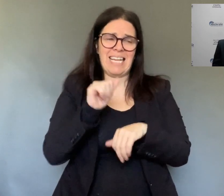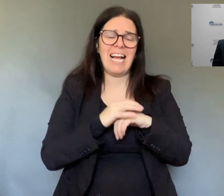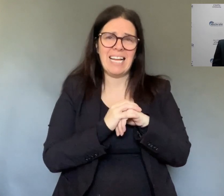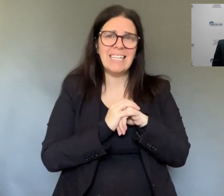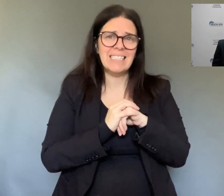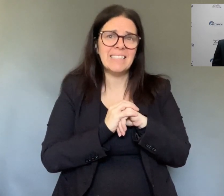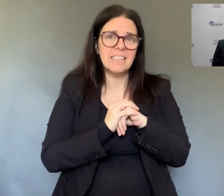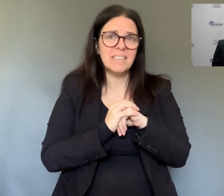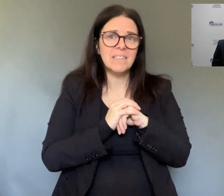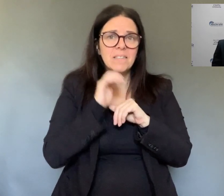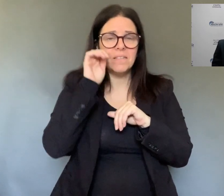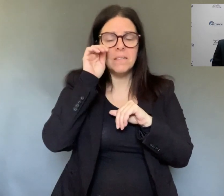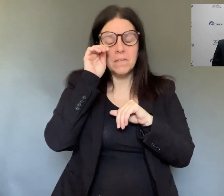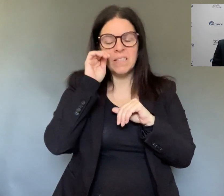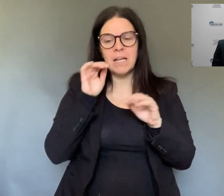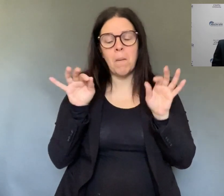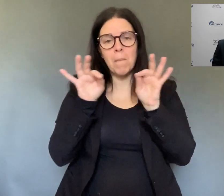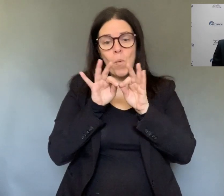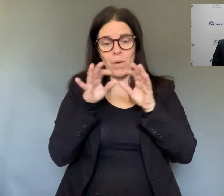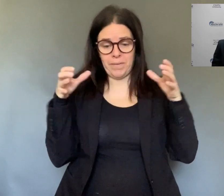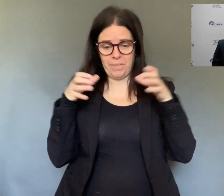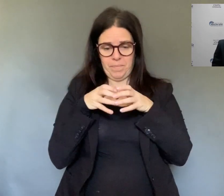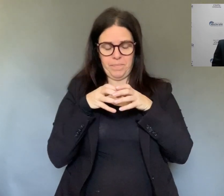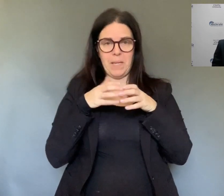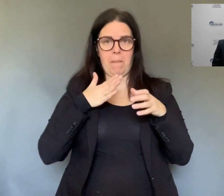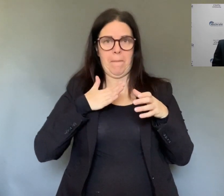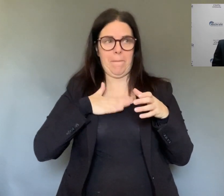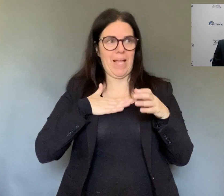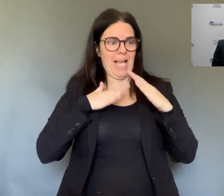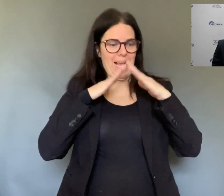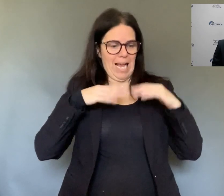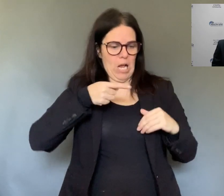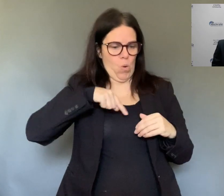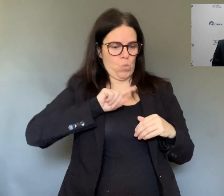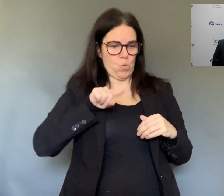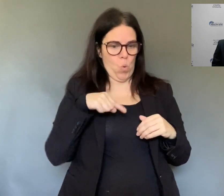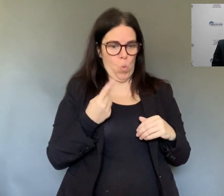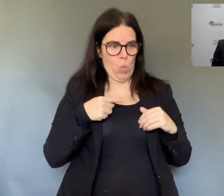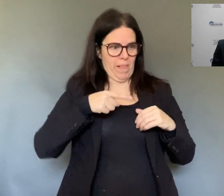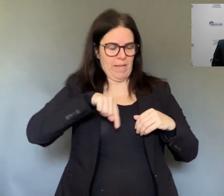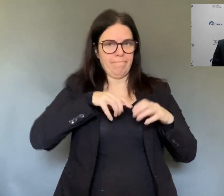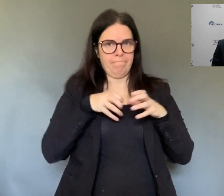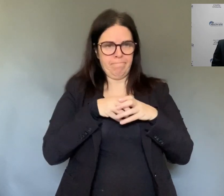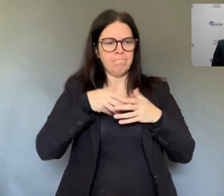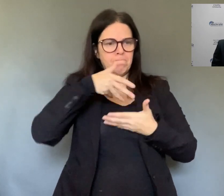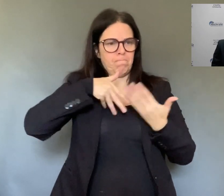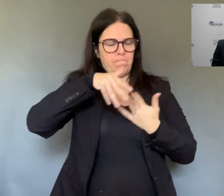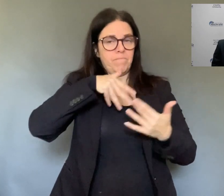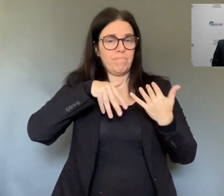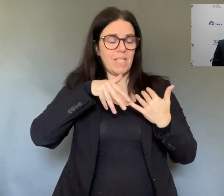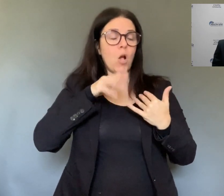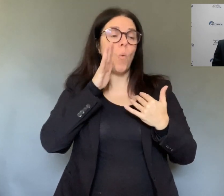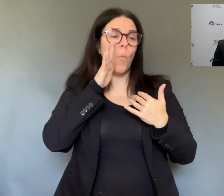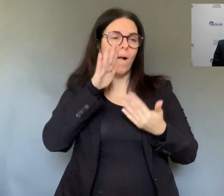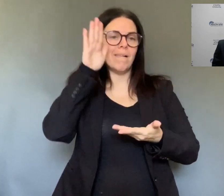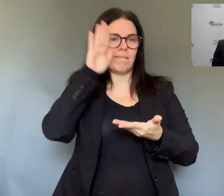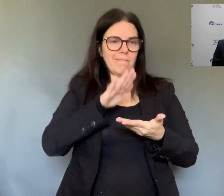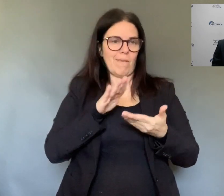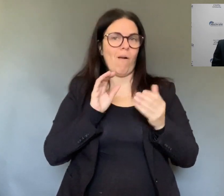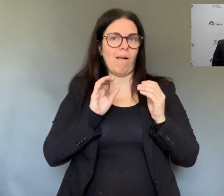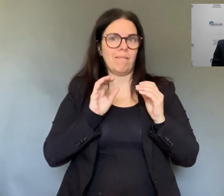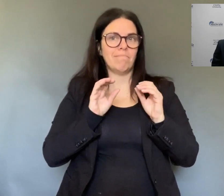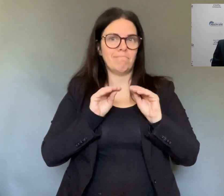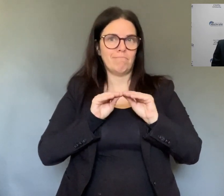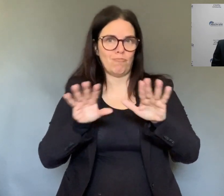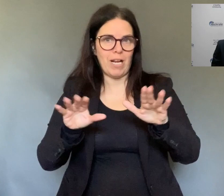Limited social gatherings to those in your own household minimizes the potential of community spread of COVID-19.